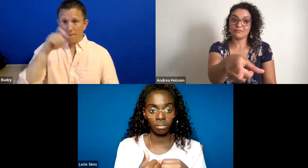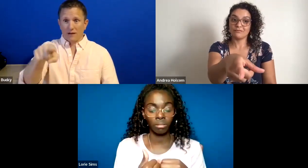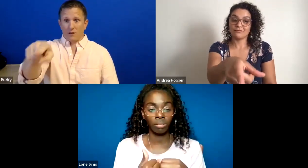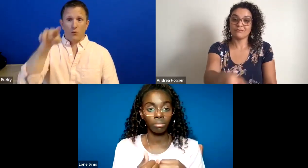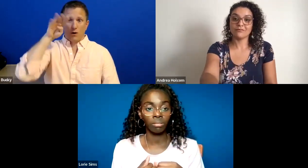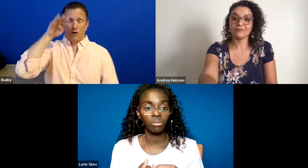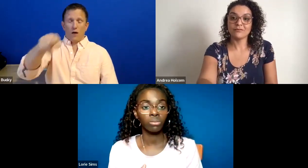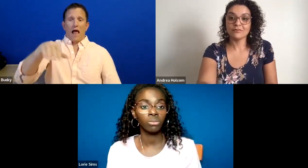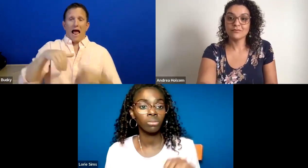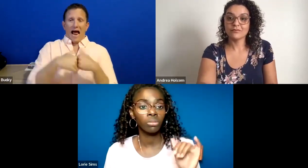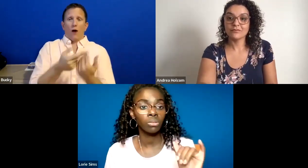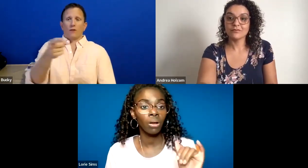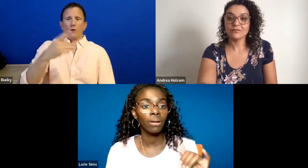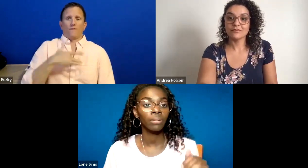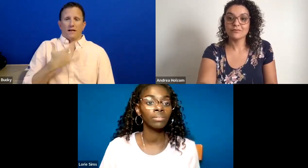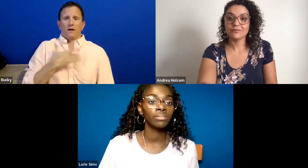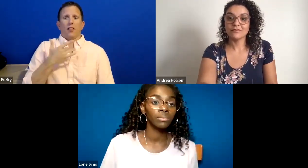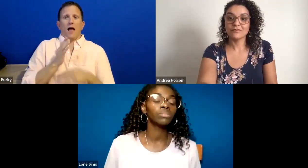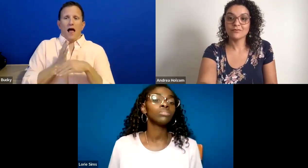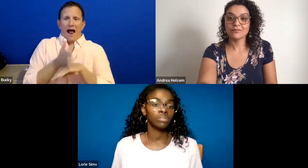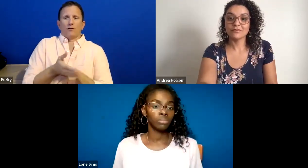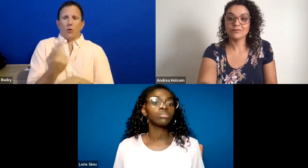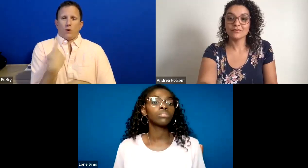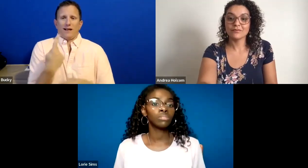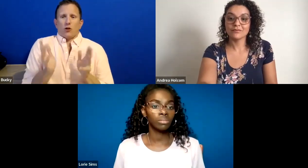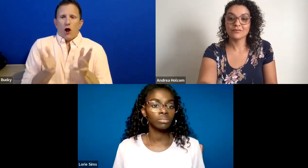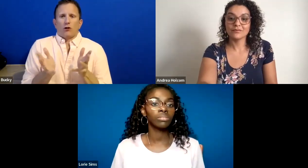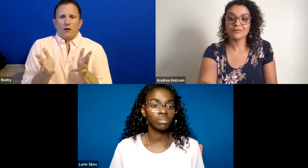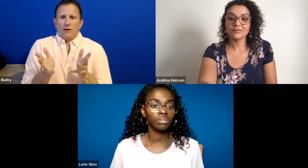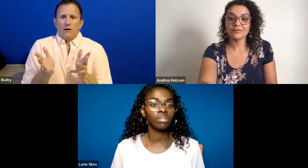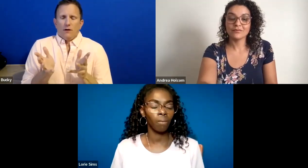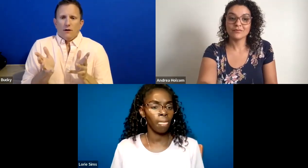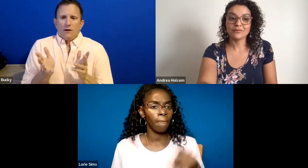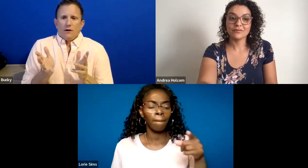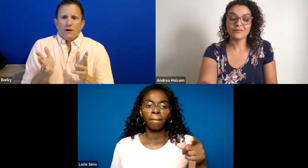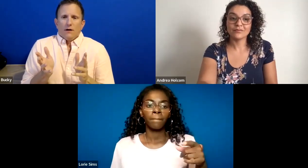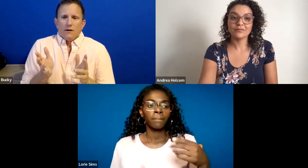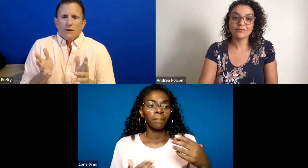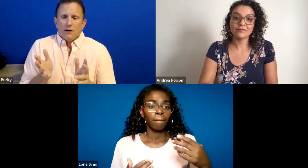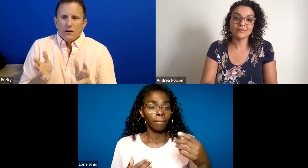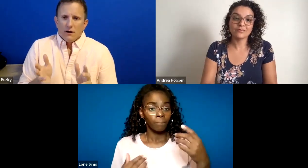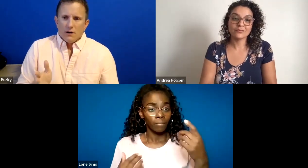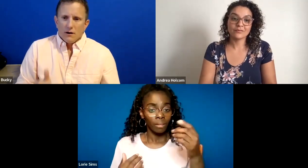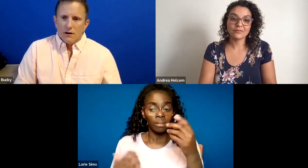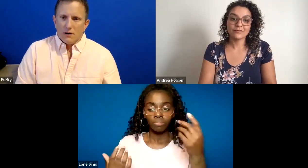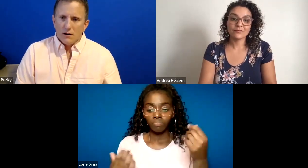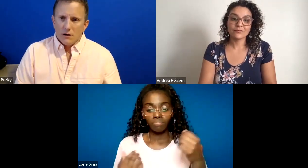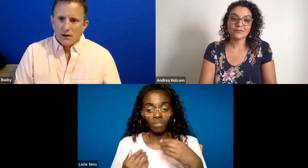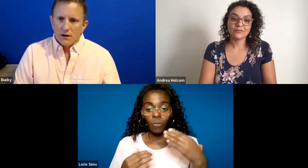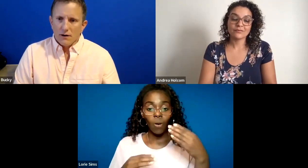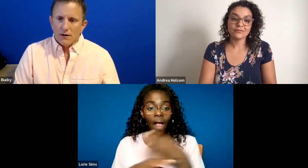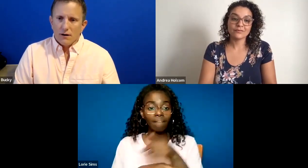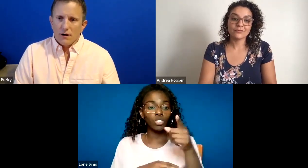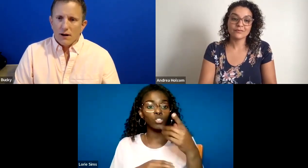So are you asking the audience or? No, actually, that question is for you, Lorie. I'm asking you directly. After you and I had the conversation, how did you